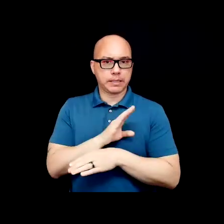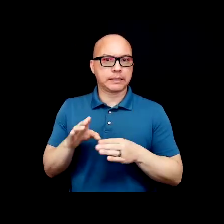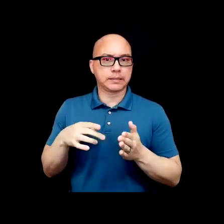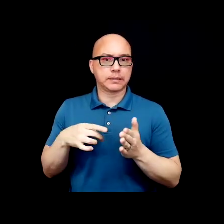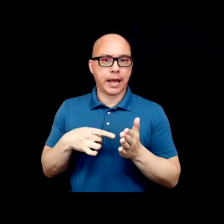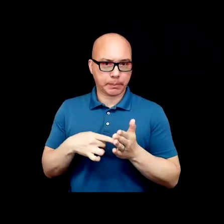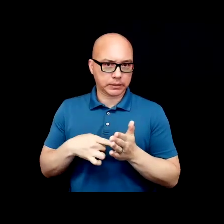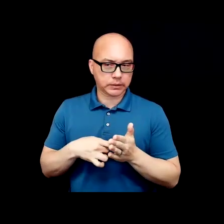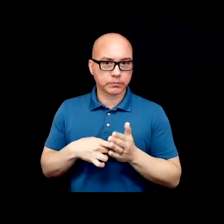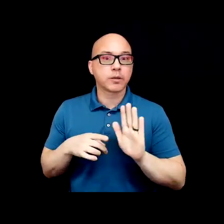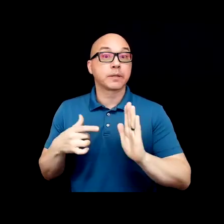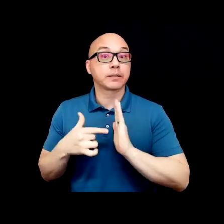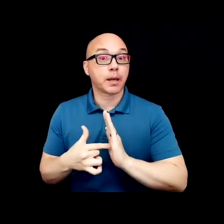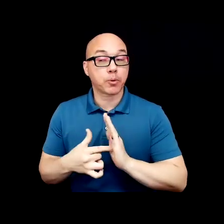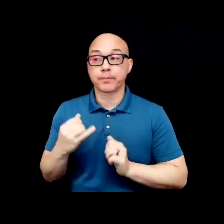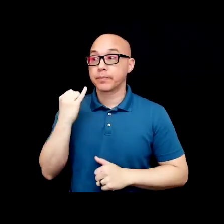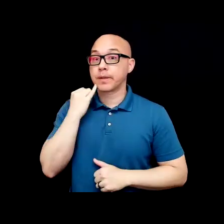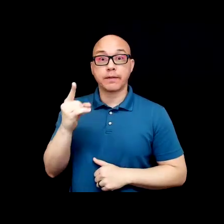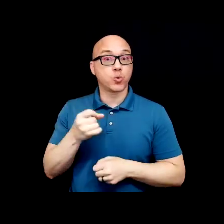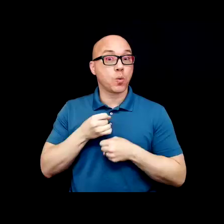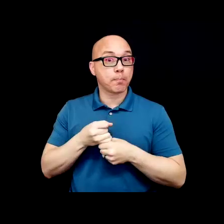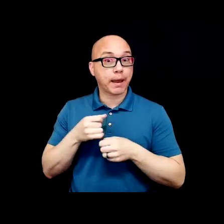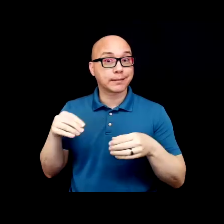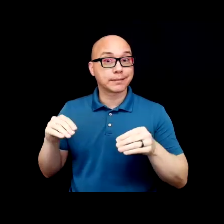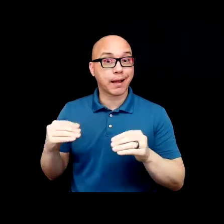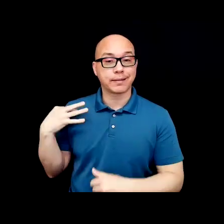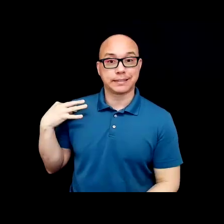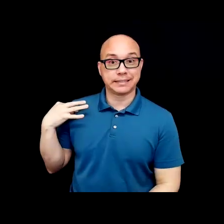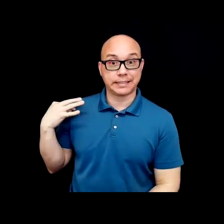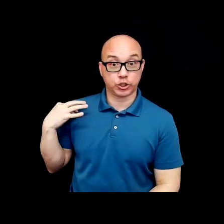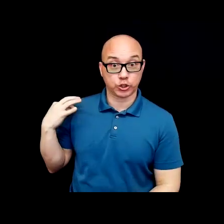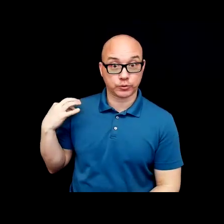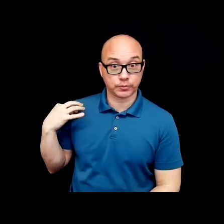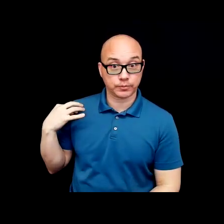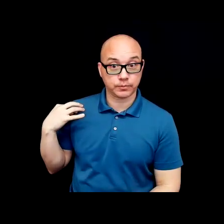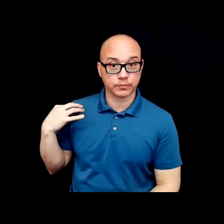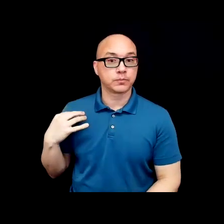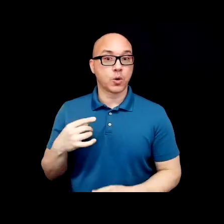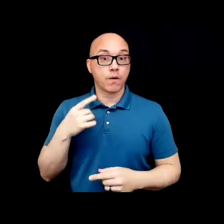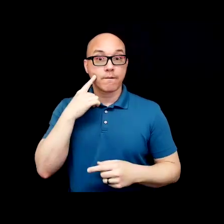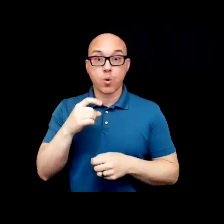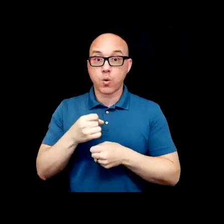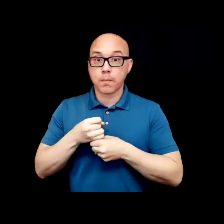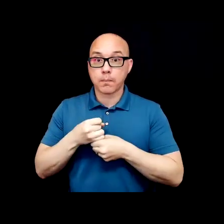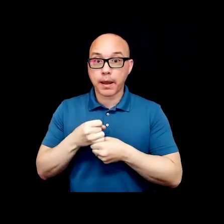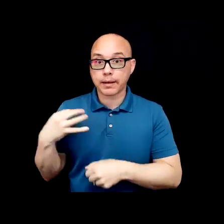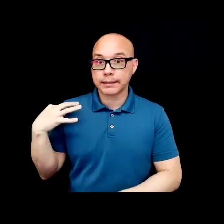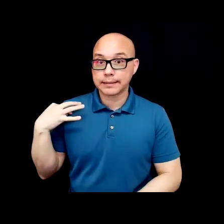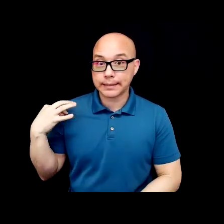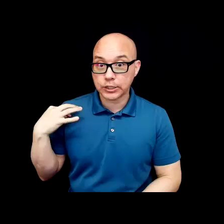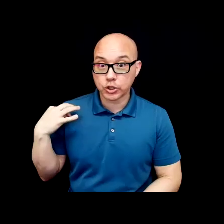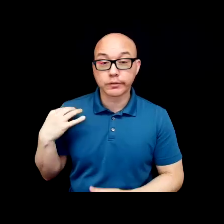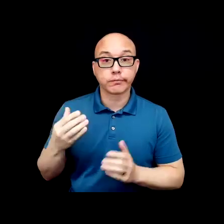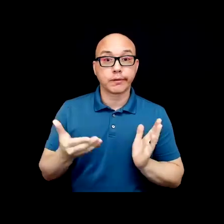is a t-shirt, okay? And so in order for you to produce this t-shirt, deliver it to